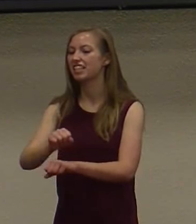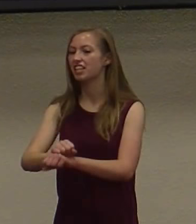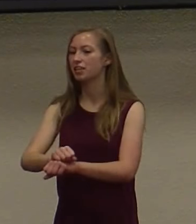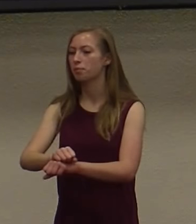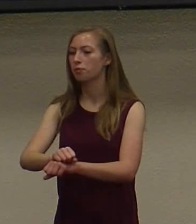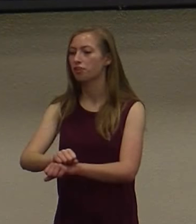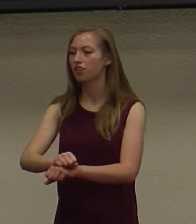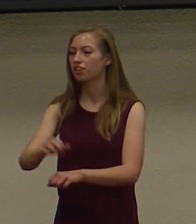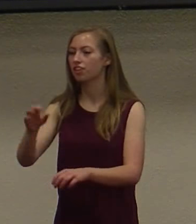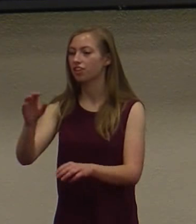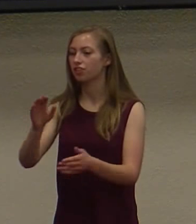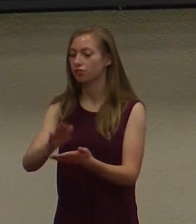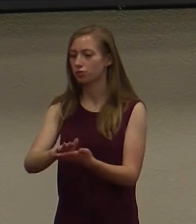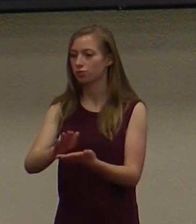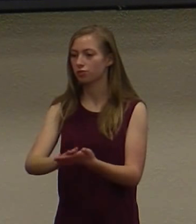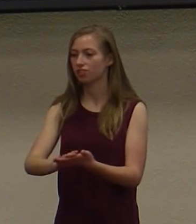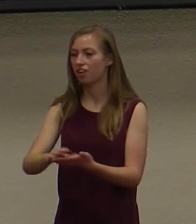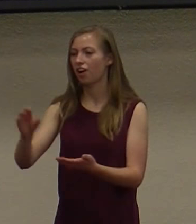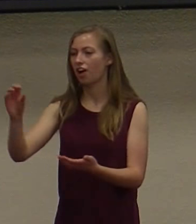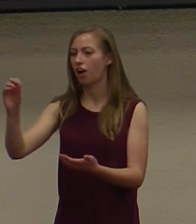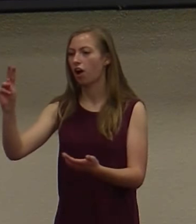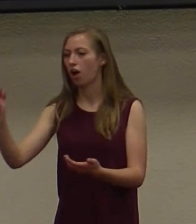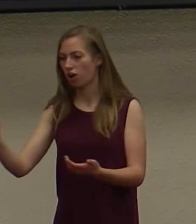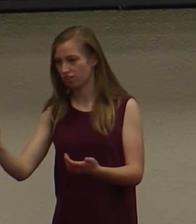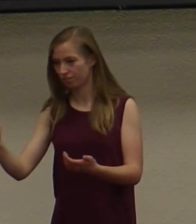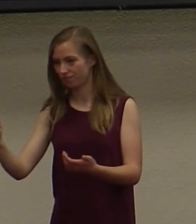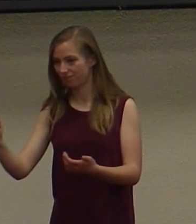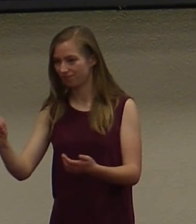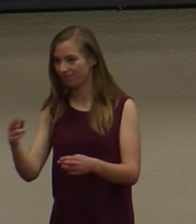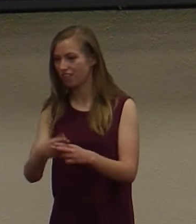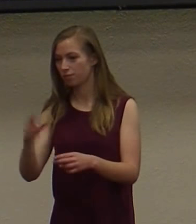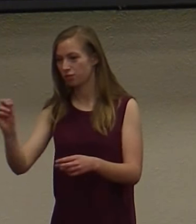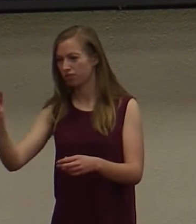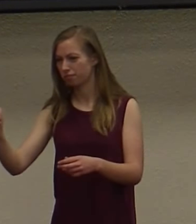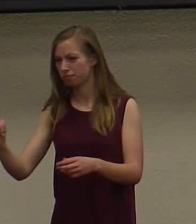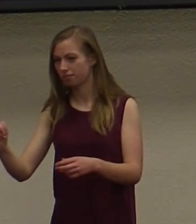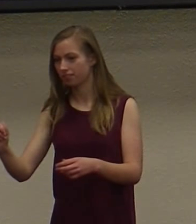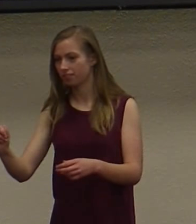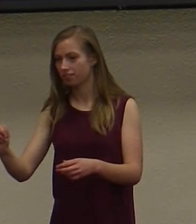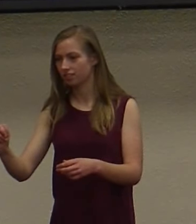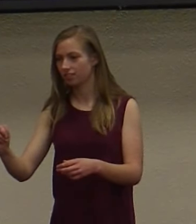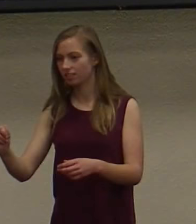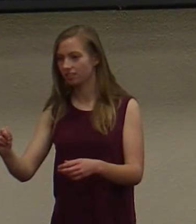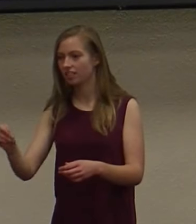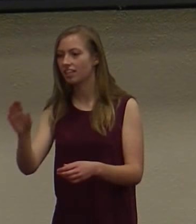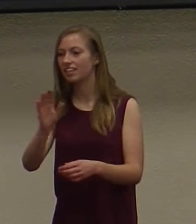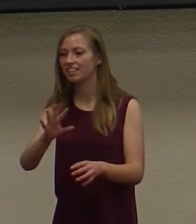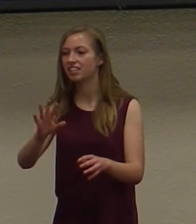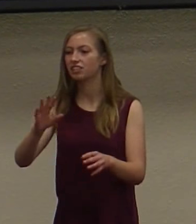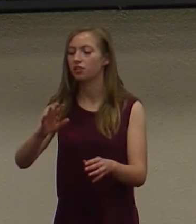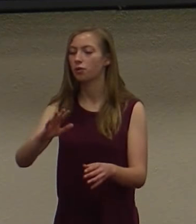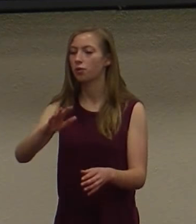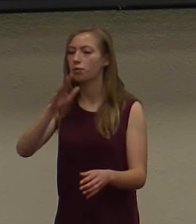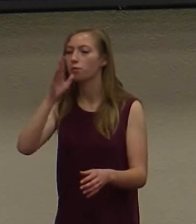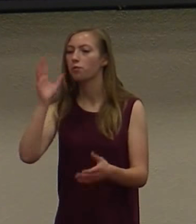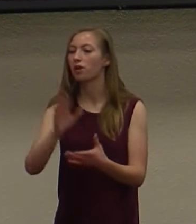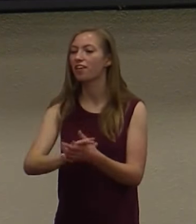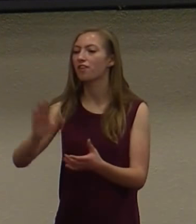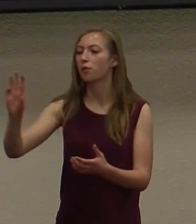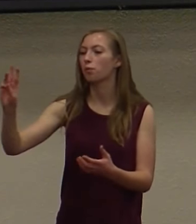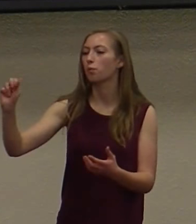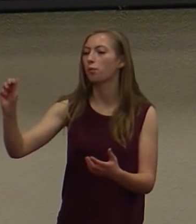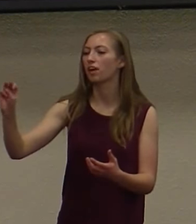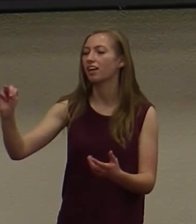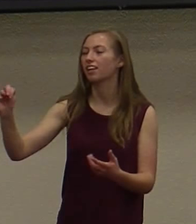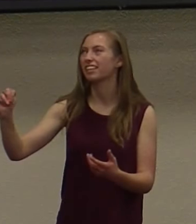Tran. He goes by On for those who are his good friends. An and his wife Huang came to